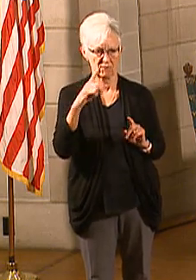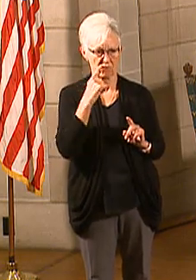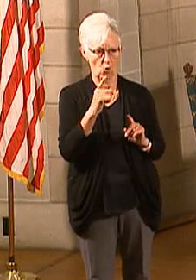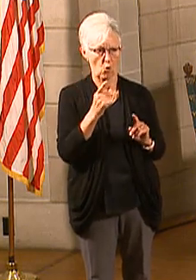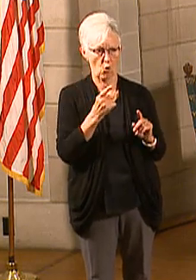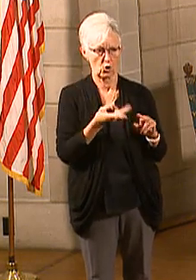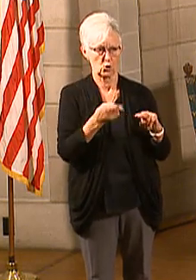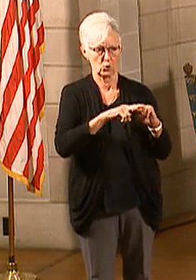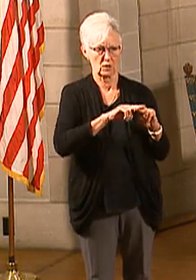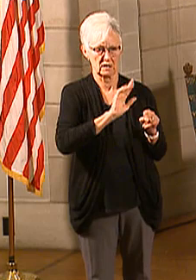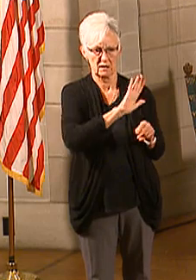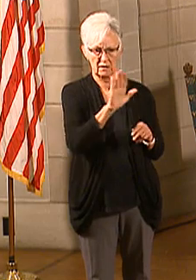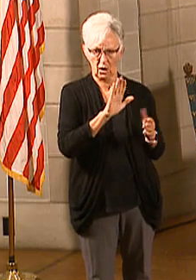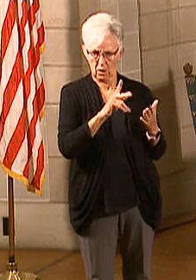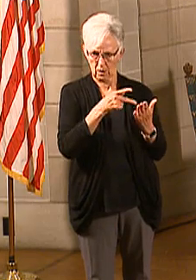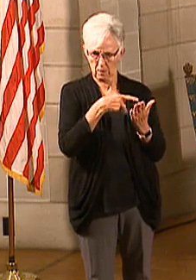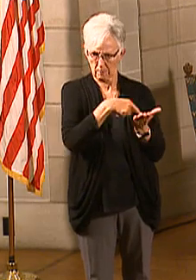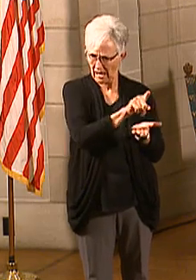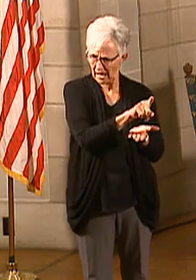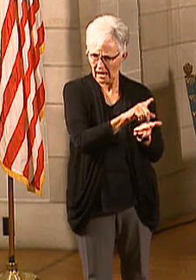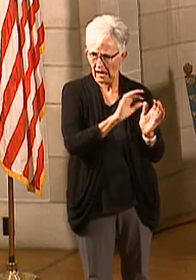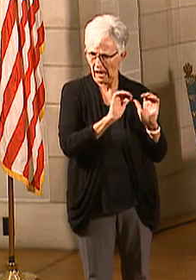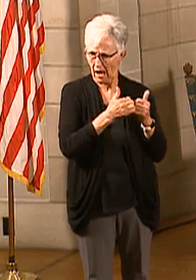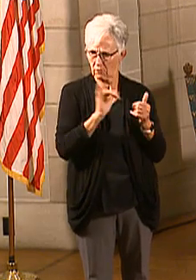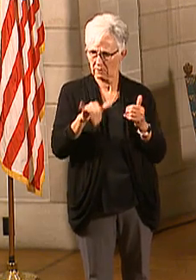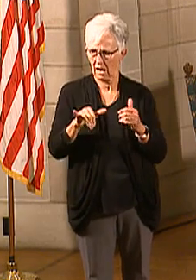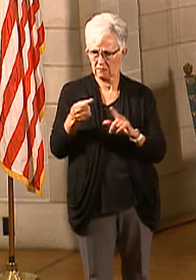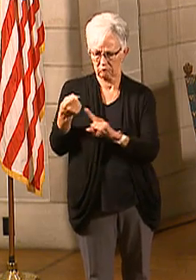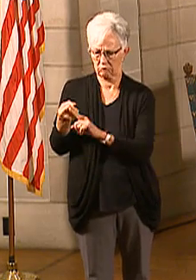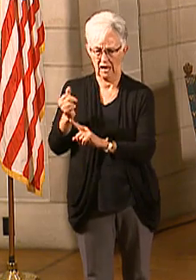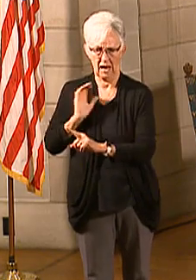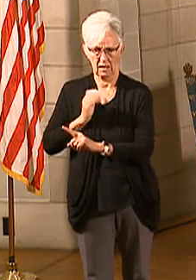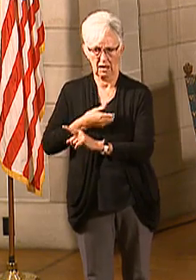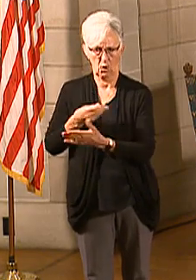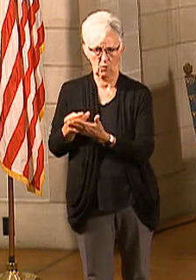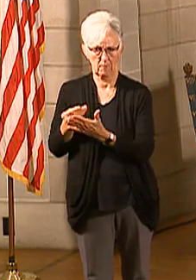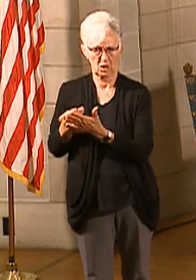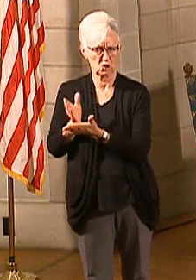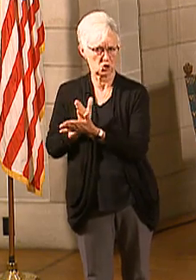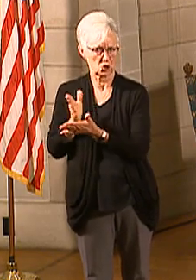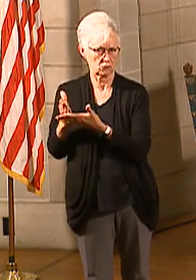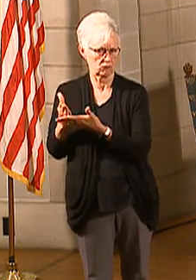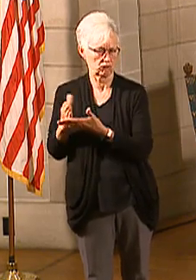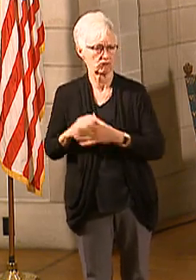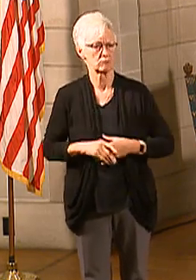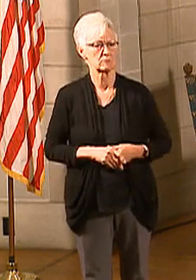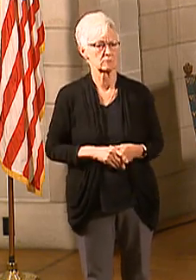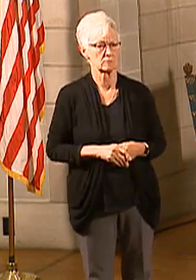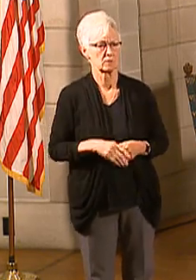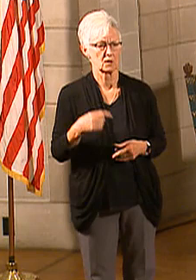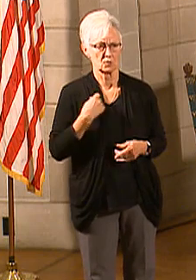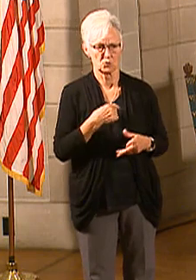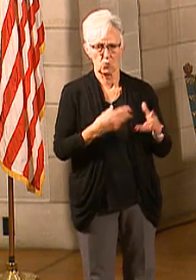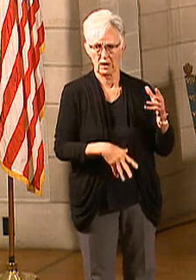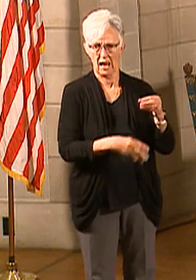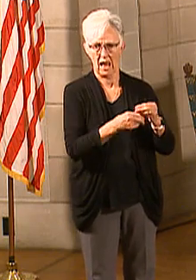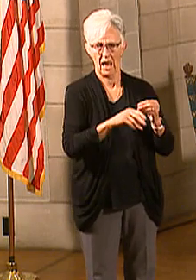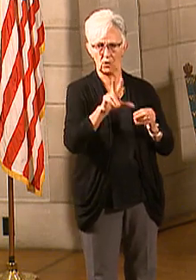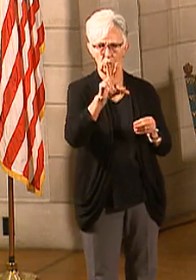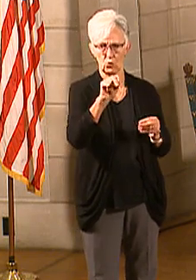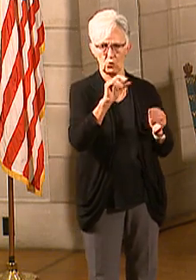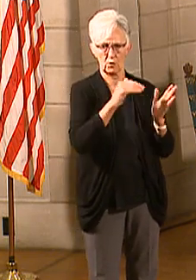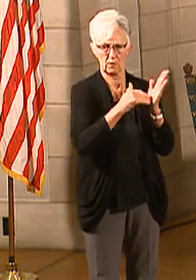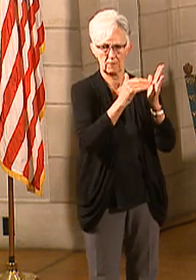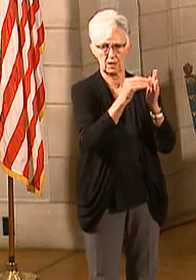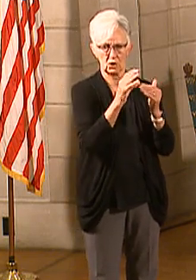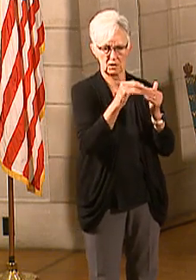general budget? Yeah, so overall, when we saw the increase in caseloads and so forth, we've added about $30 million. $20